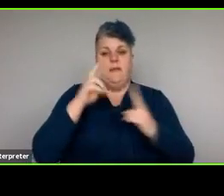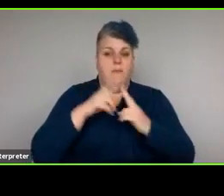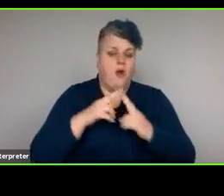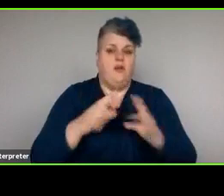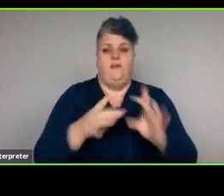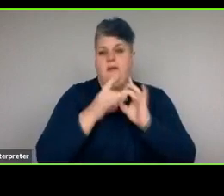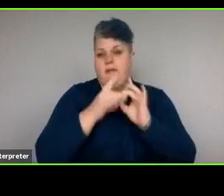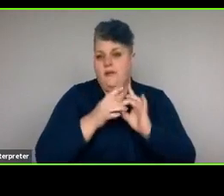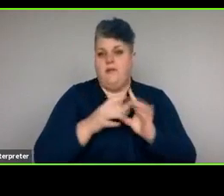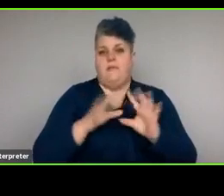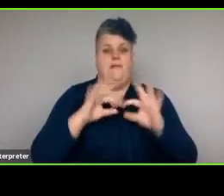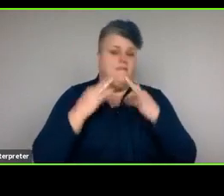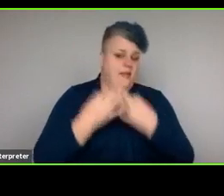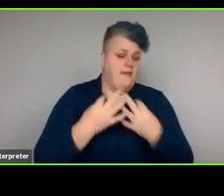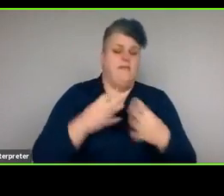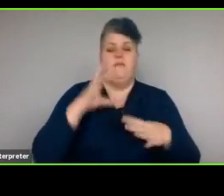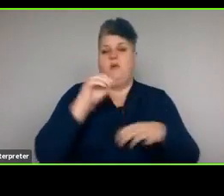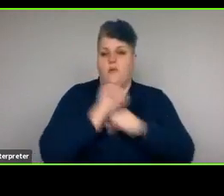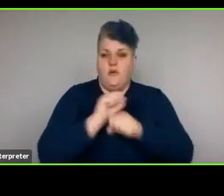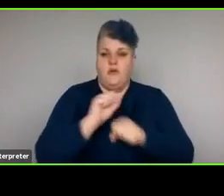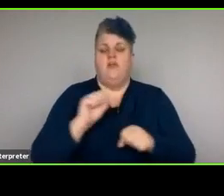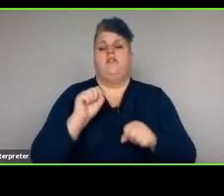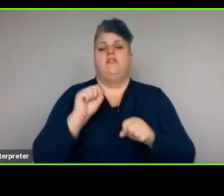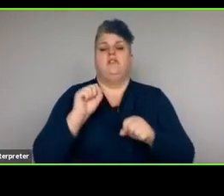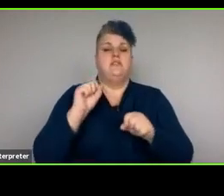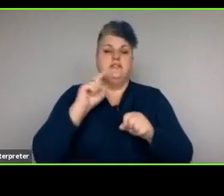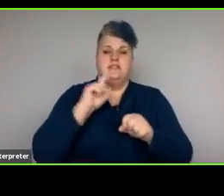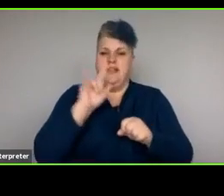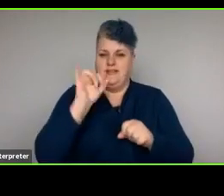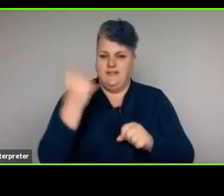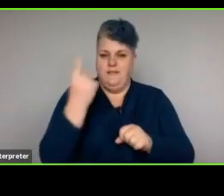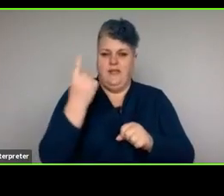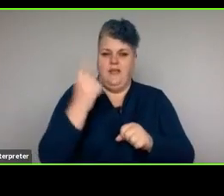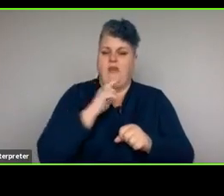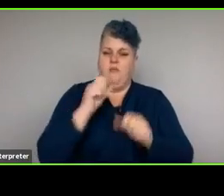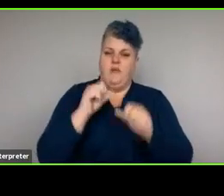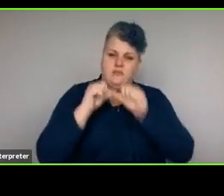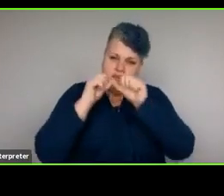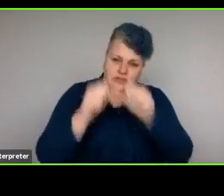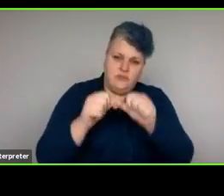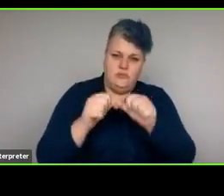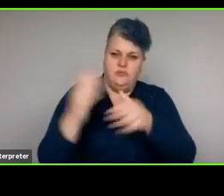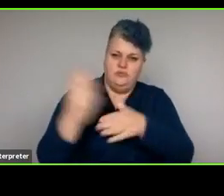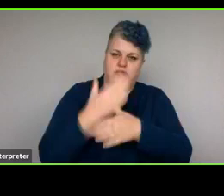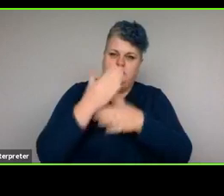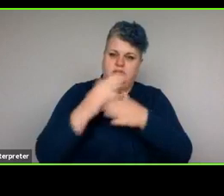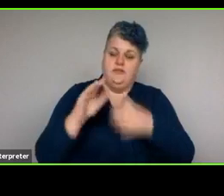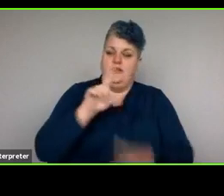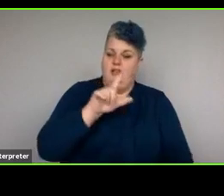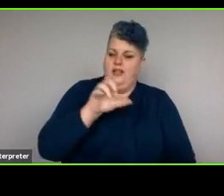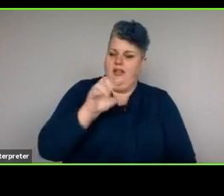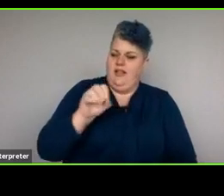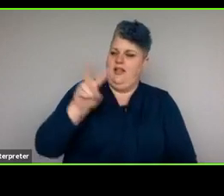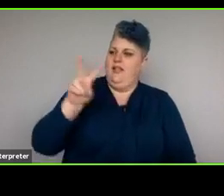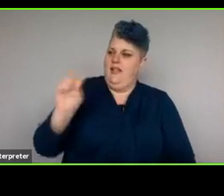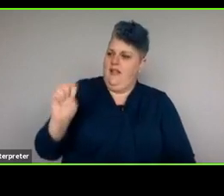my colleagues. And it's something that I want to continue to kind of share with folks, is that love and that sense